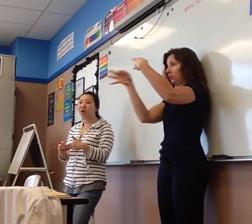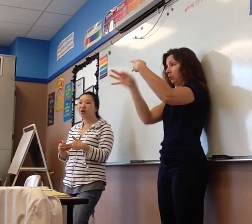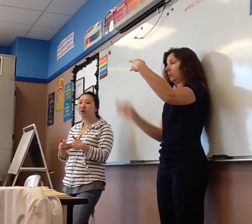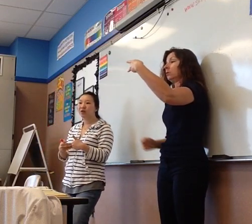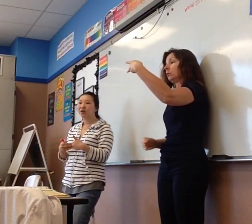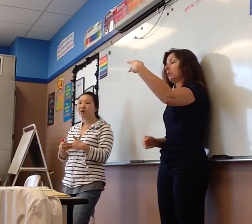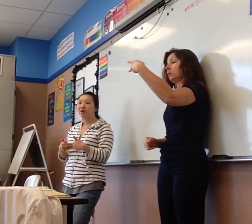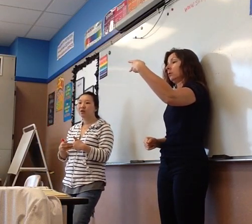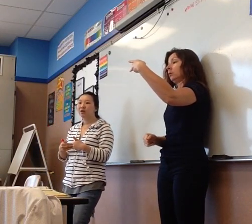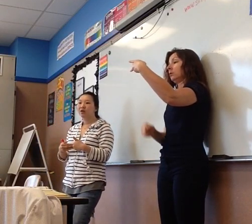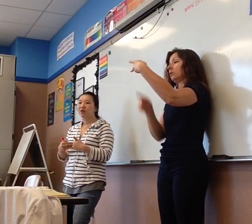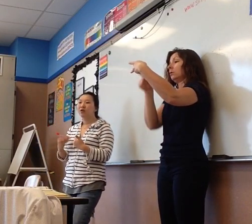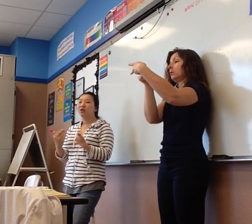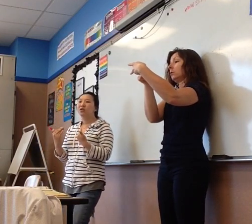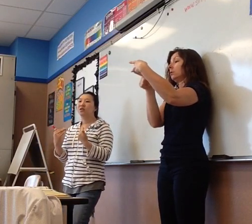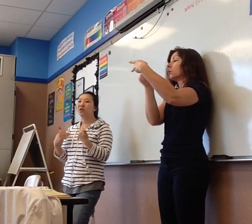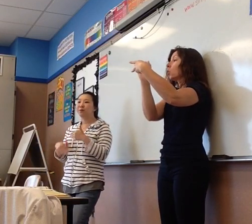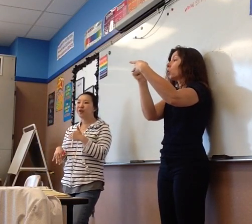to each other,